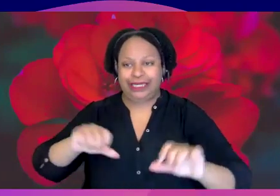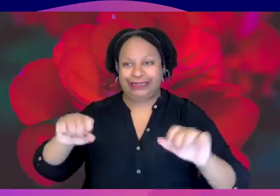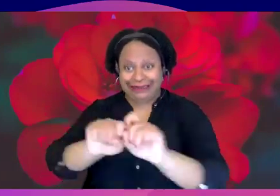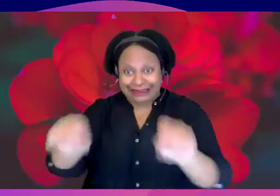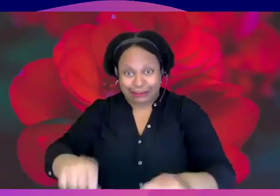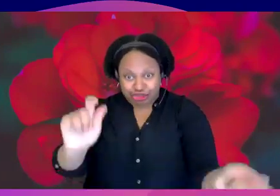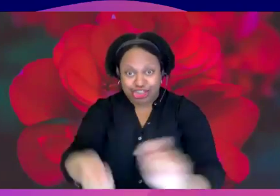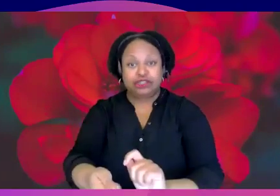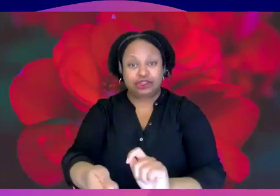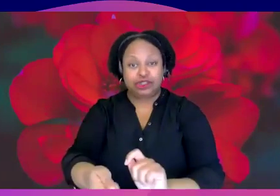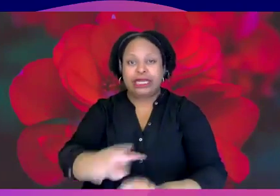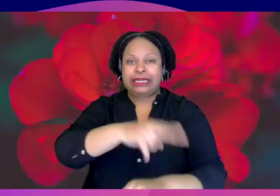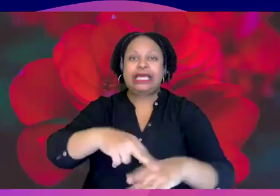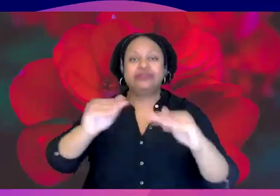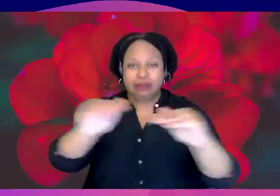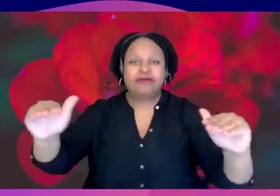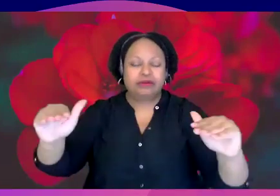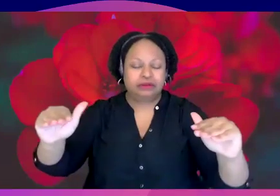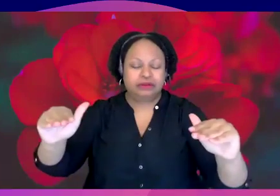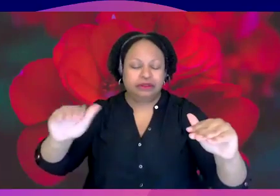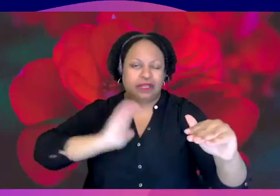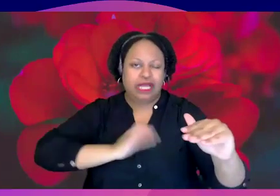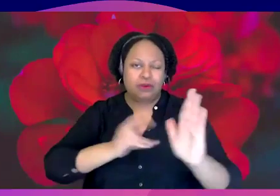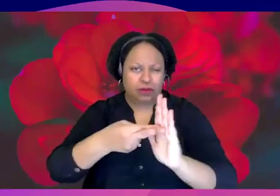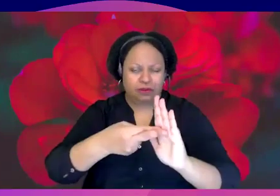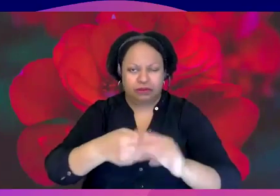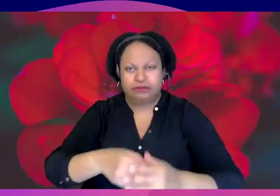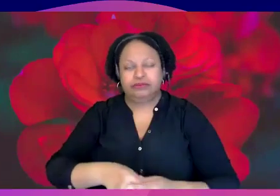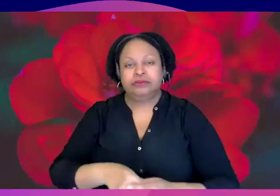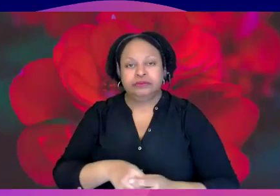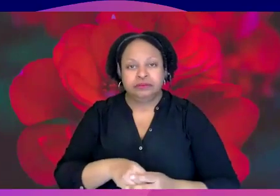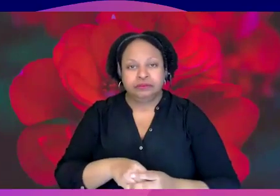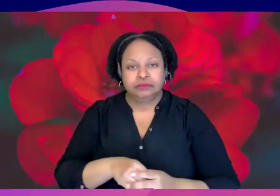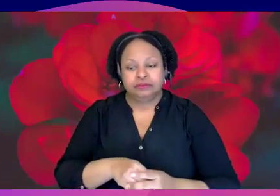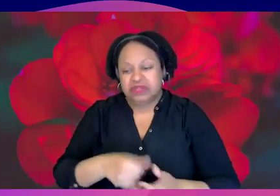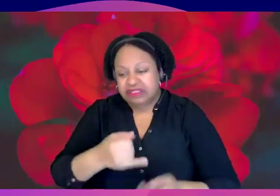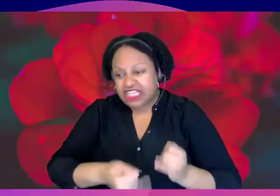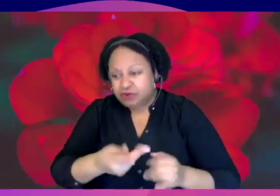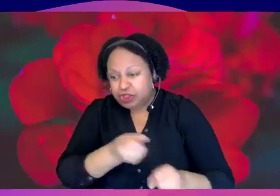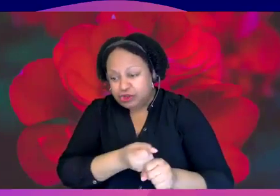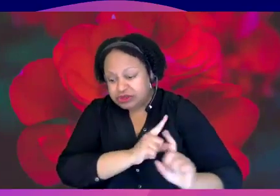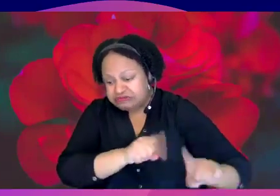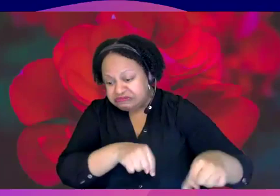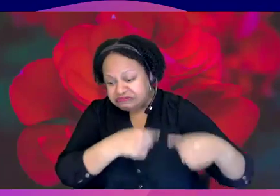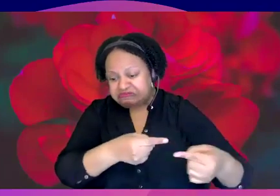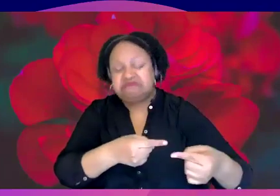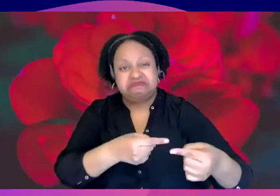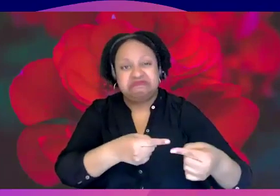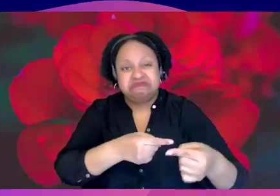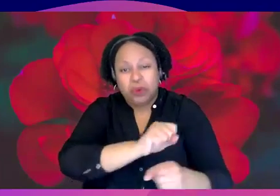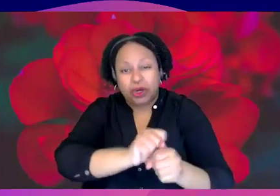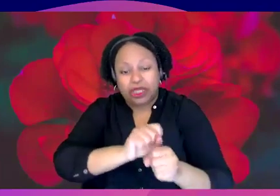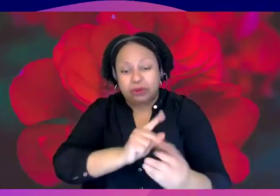change efforts on a national scale. And for the last couple of years, we've been working on